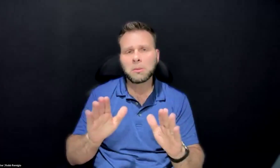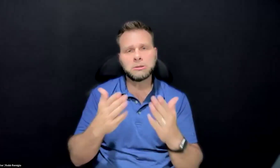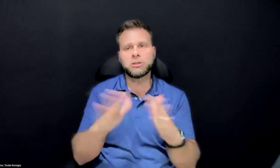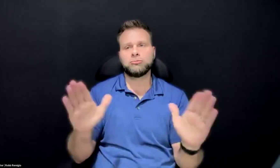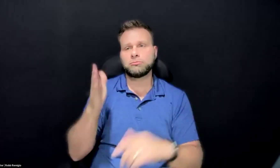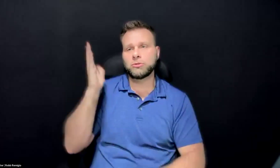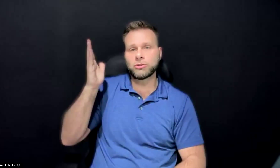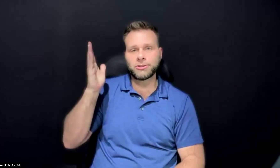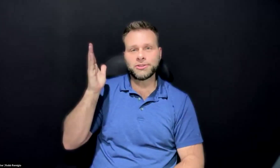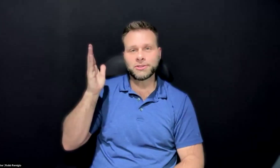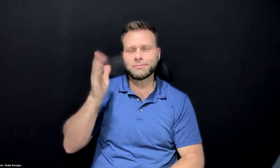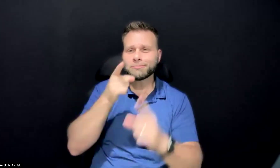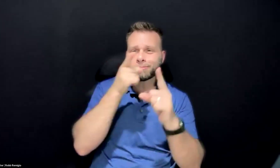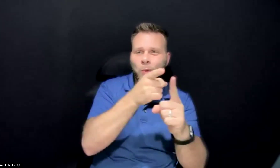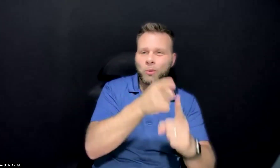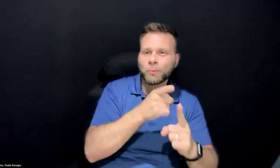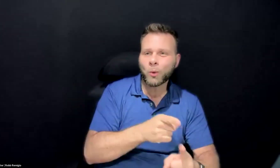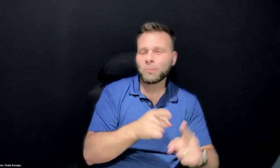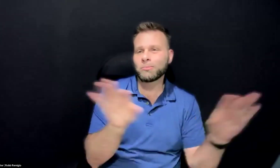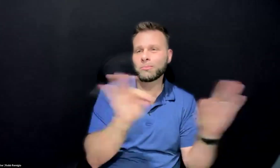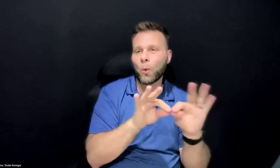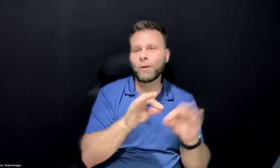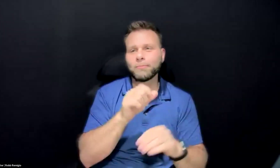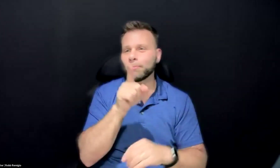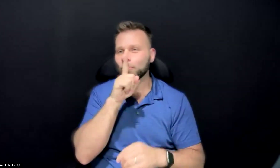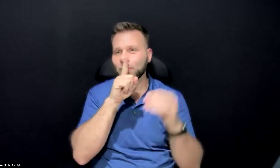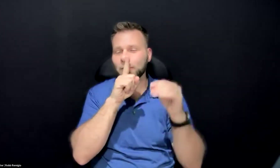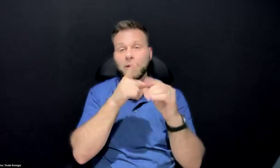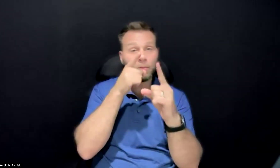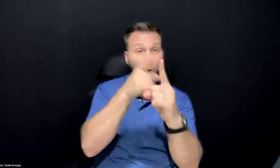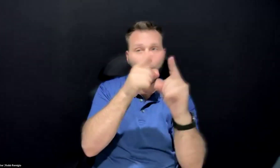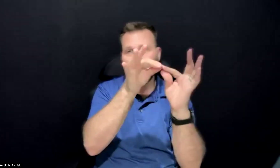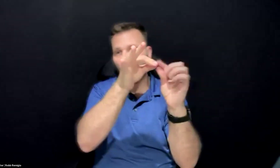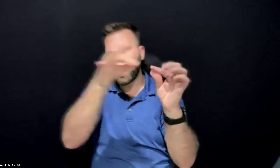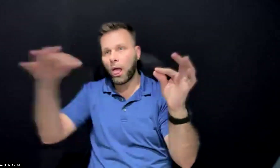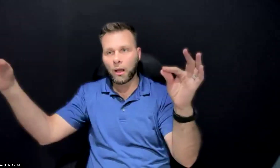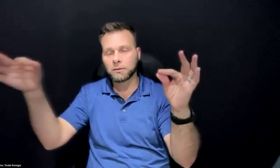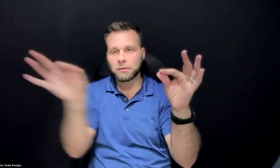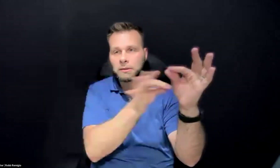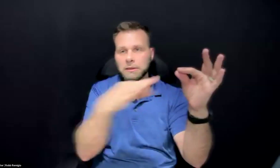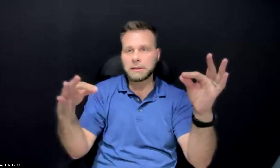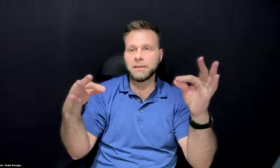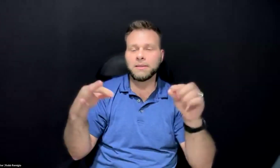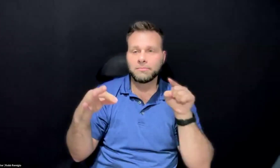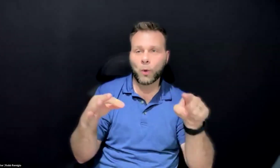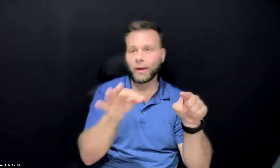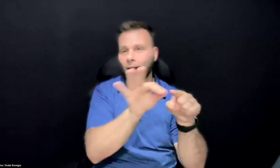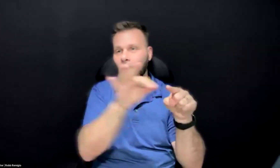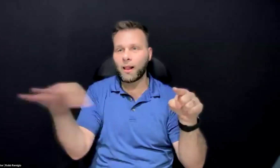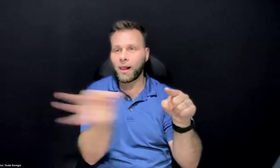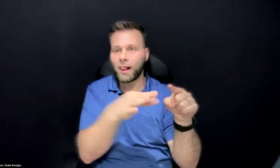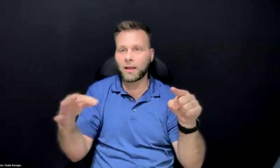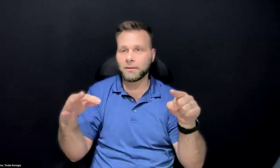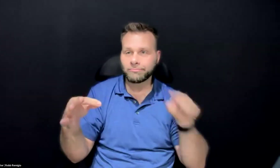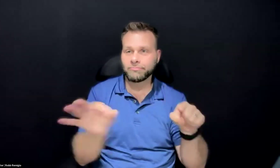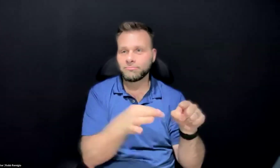I do not write complete sentences as my bullet points, my talking points. I, like many of you perhaps, have endured a